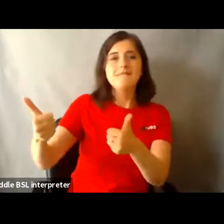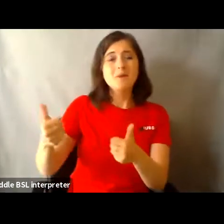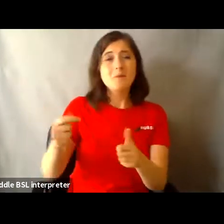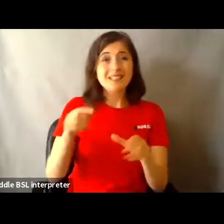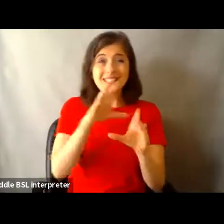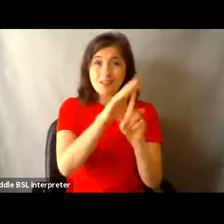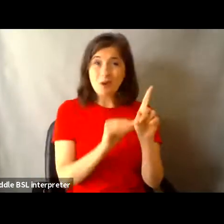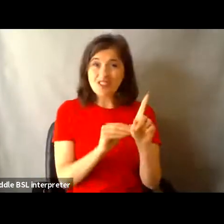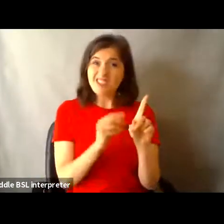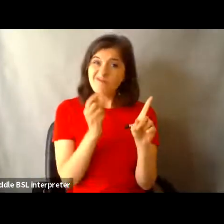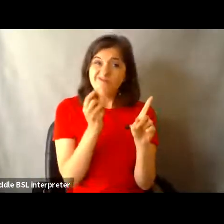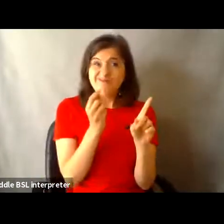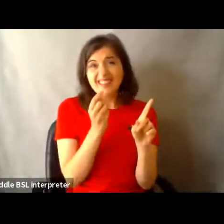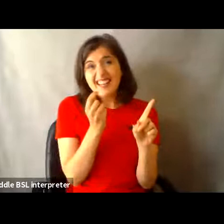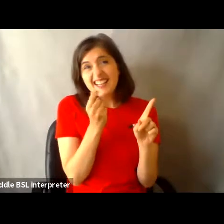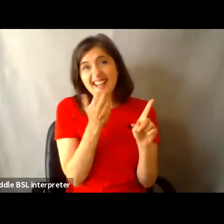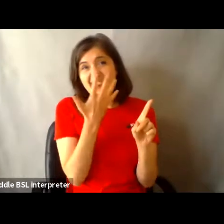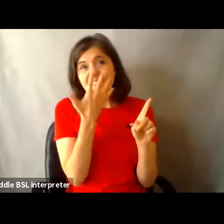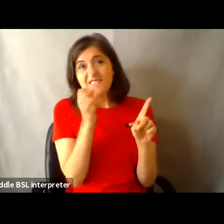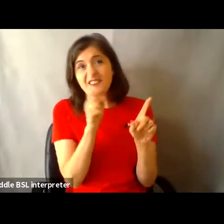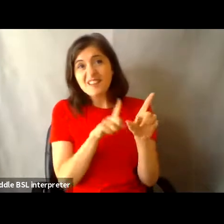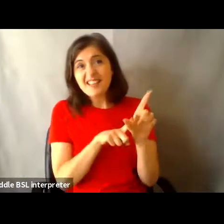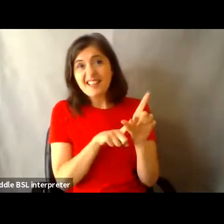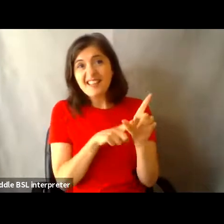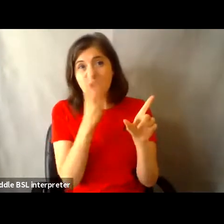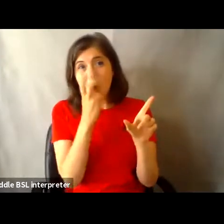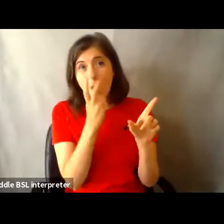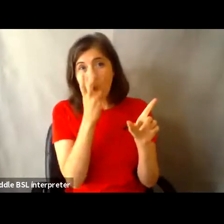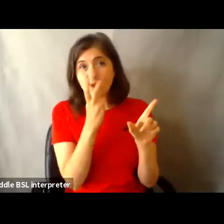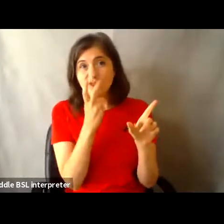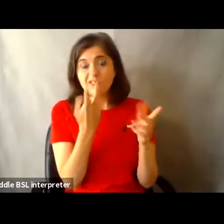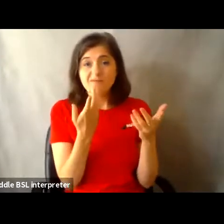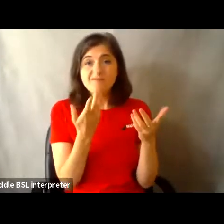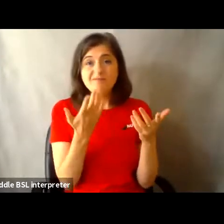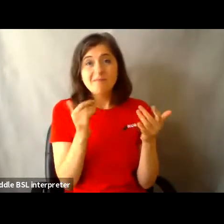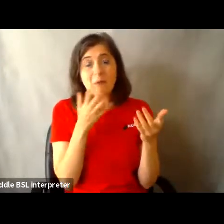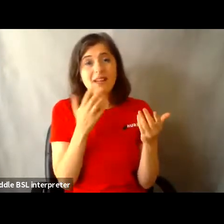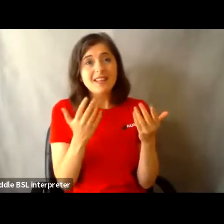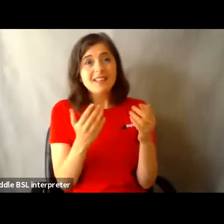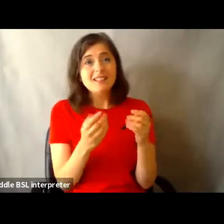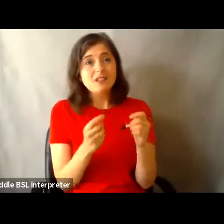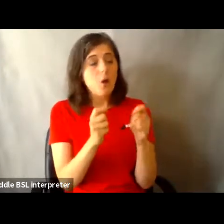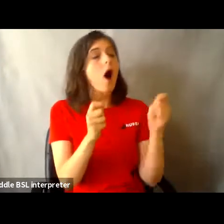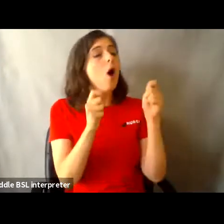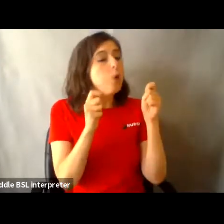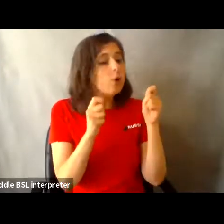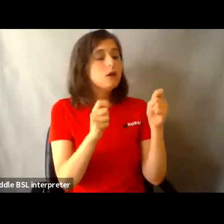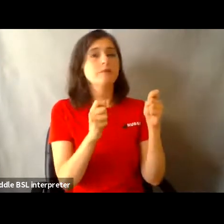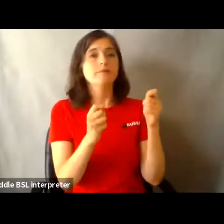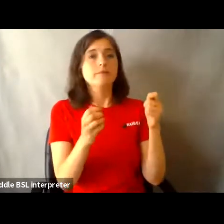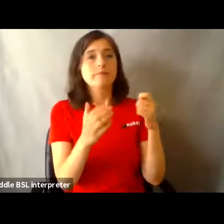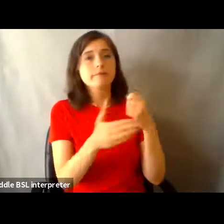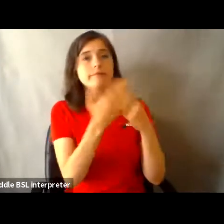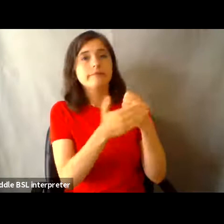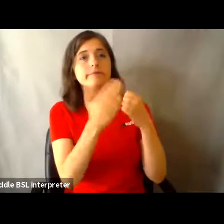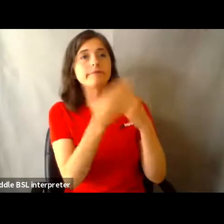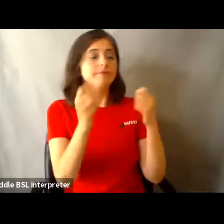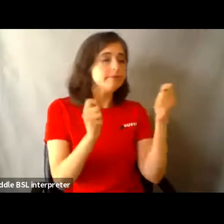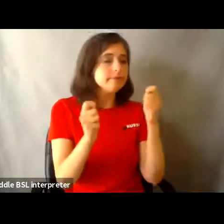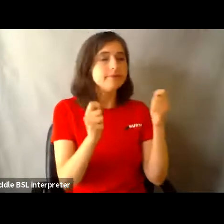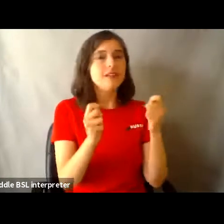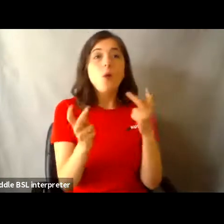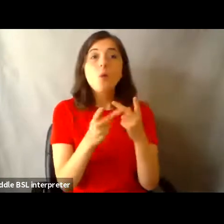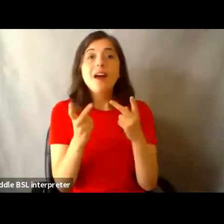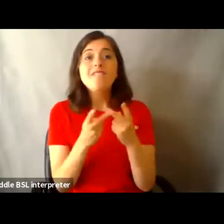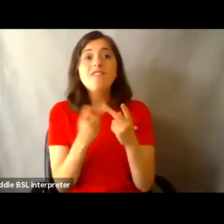old probably does need a little bit of dusting off. And I do think we've got also other powerful tools as activists. Intersectionality